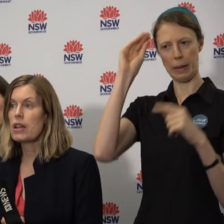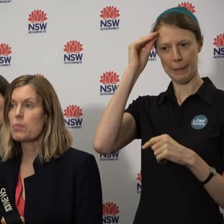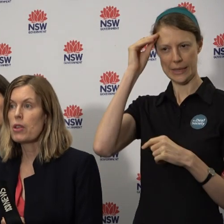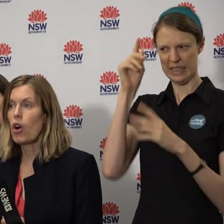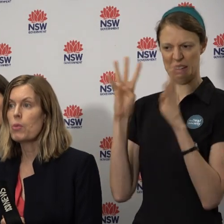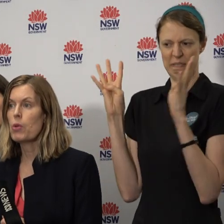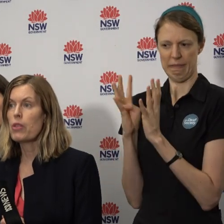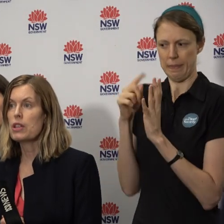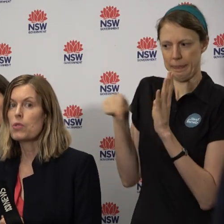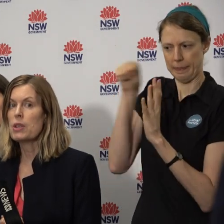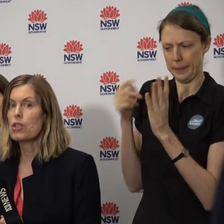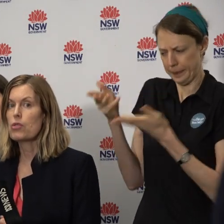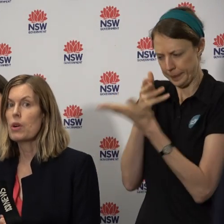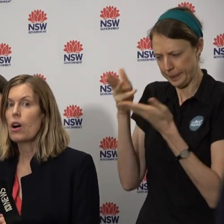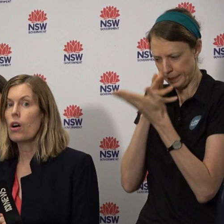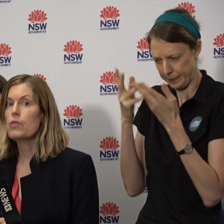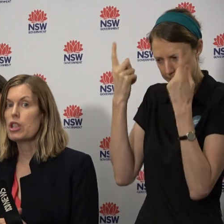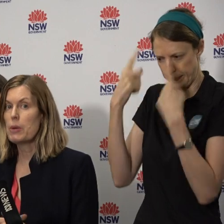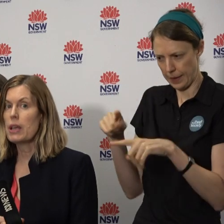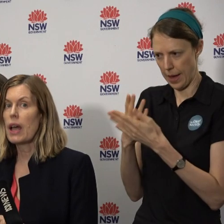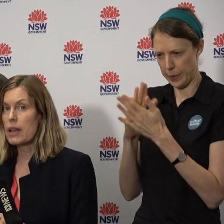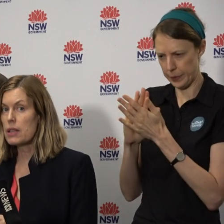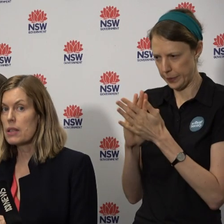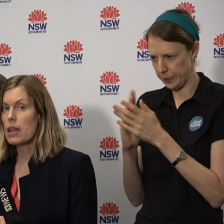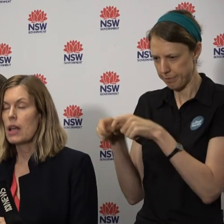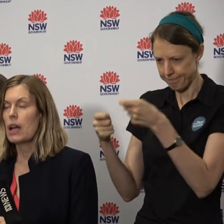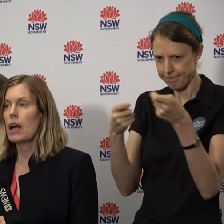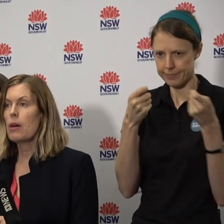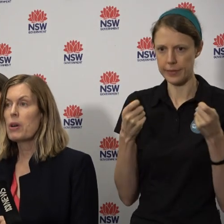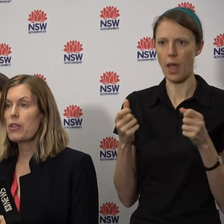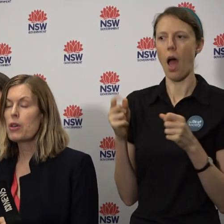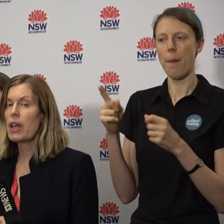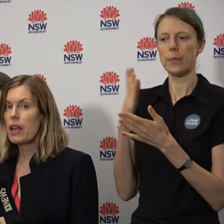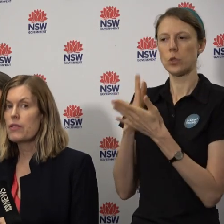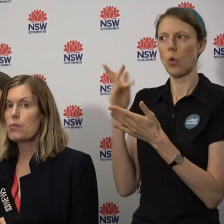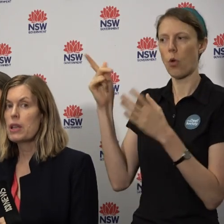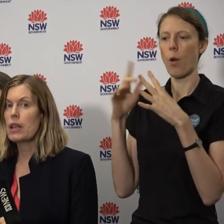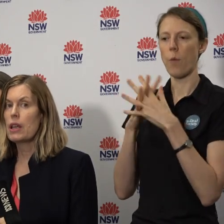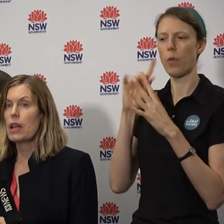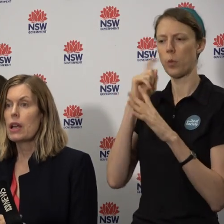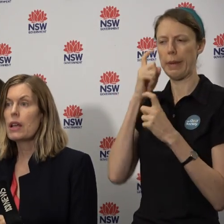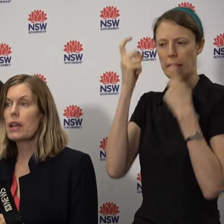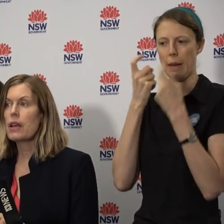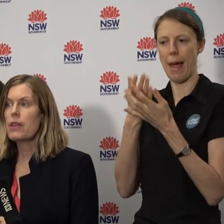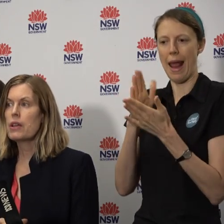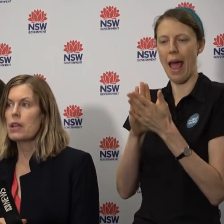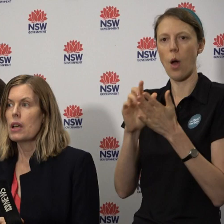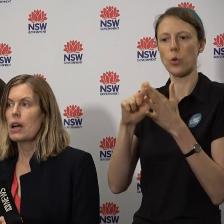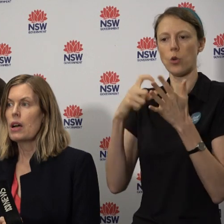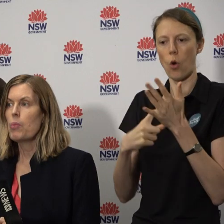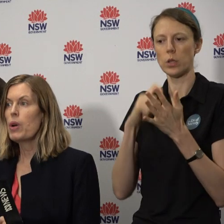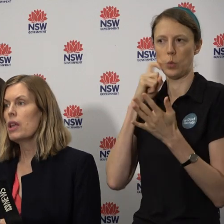strategy announced by the Commonwealth that deals with the issue of GP access. But I think we have to be clear